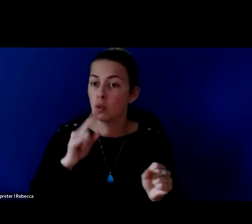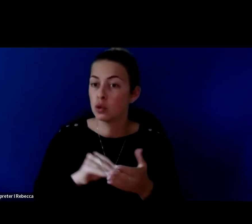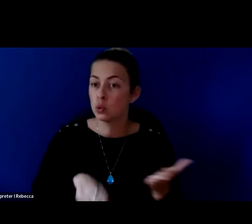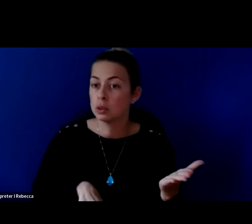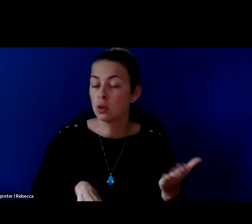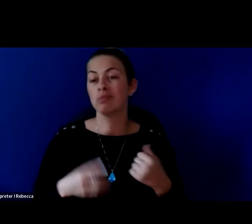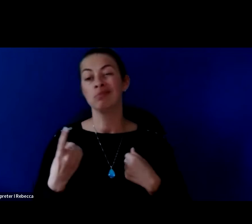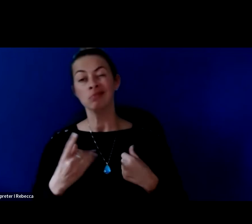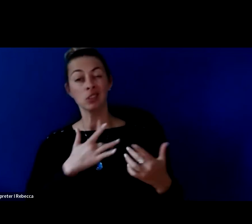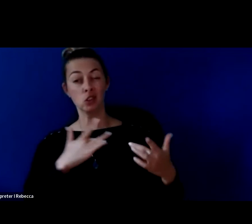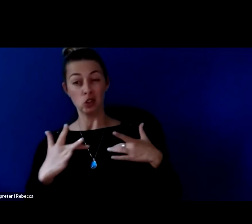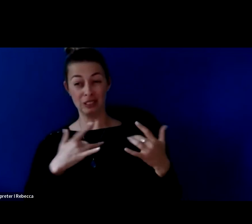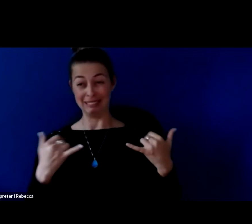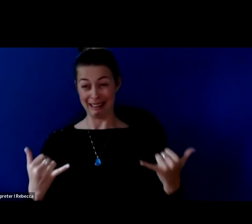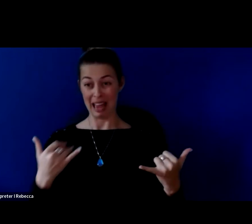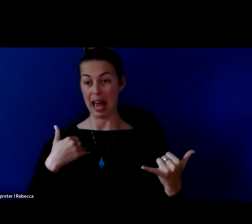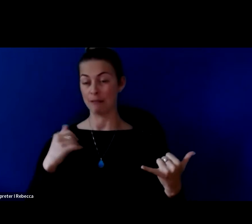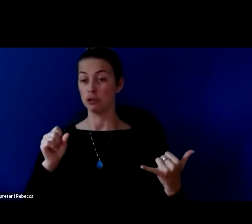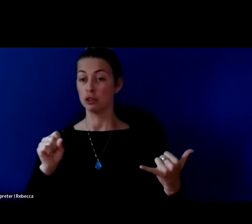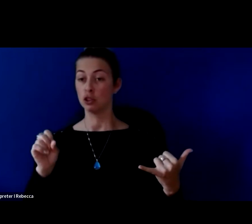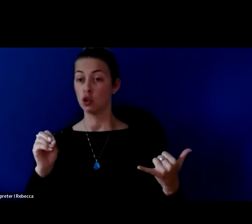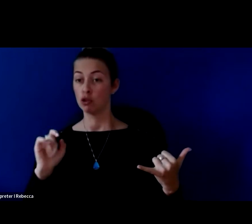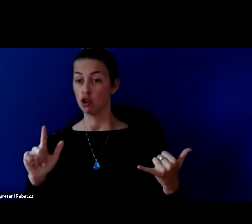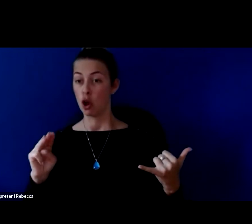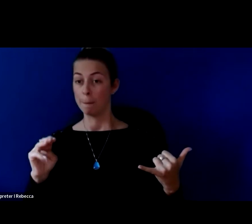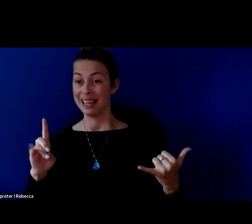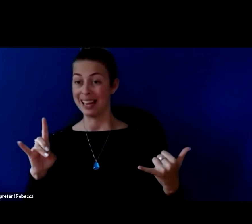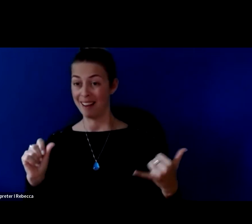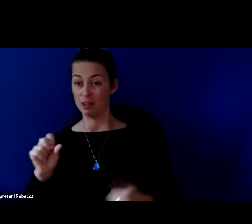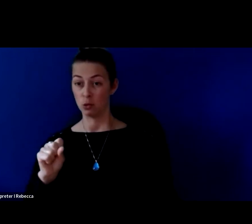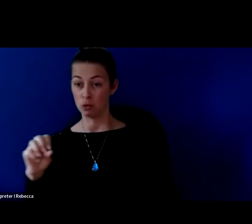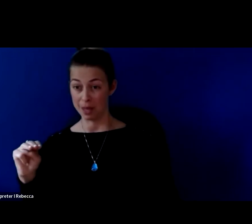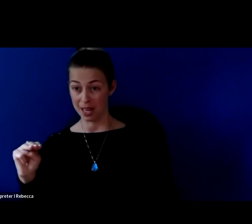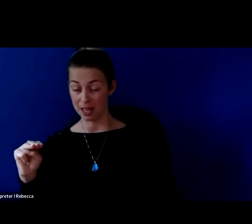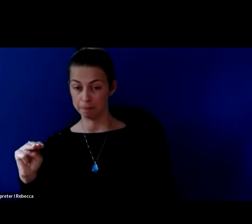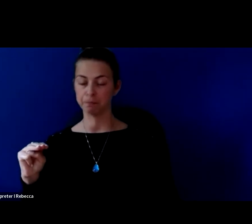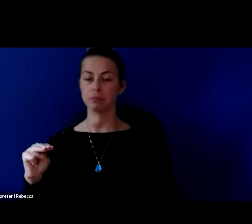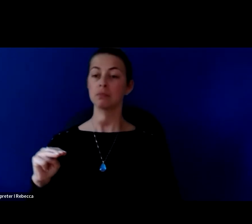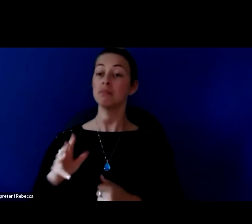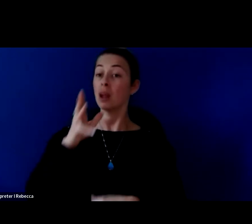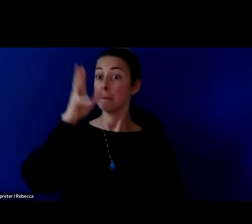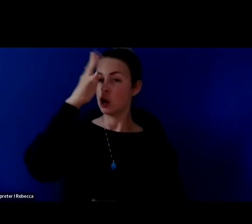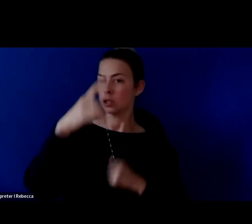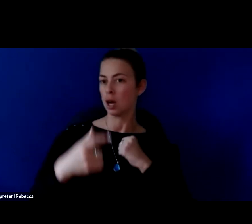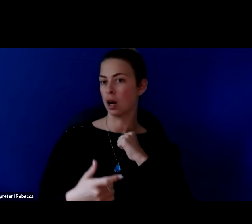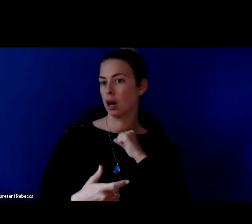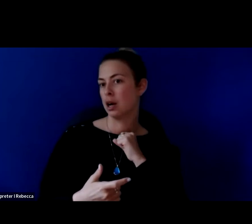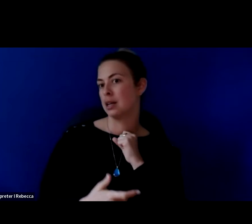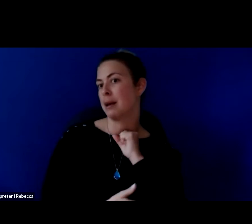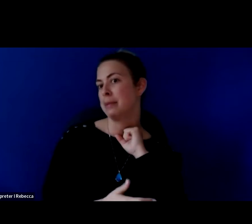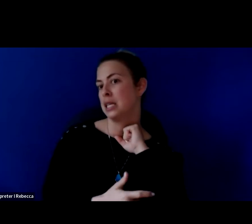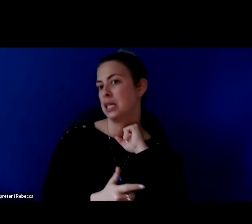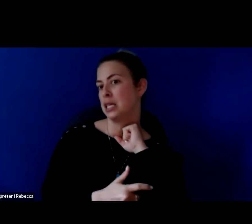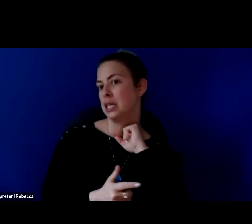concern is that now with social media and the temptation for some parents to put in a spotlight